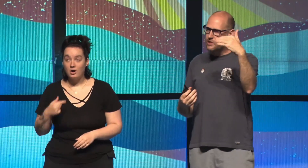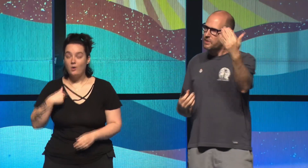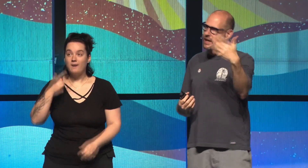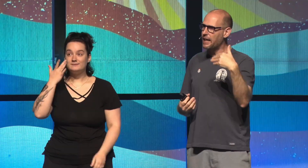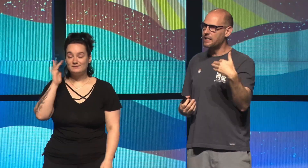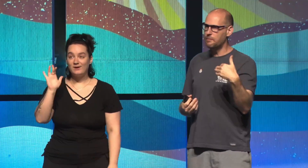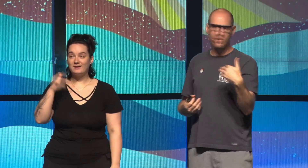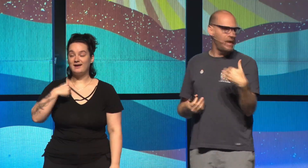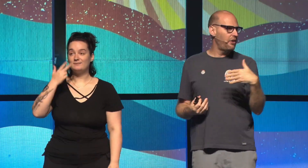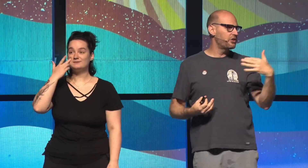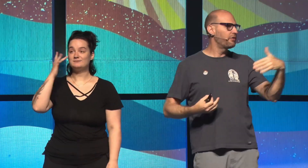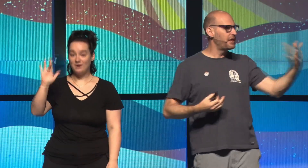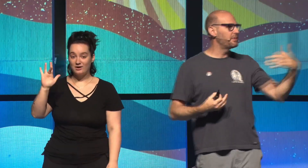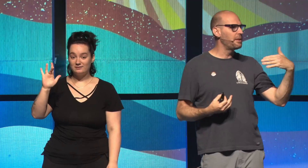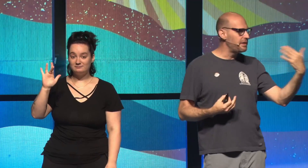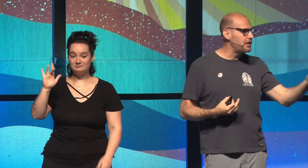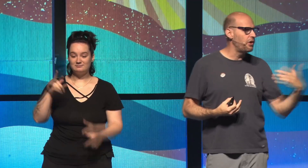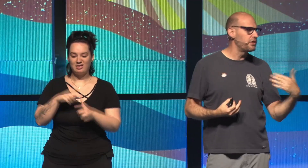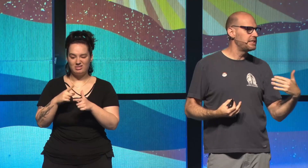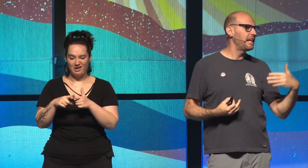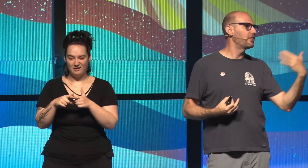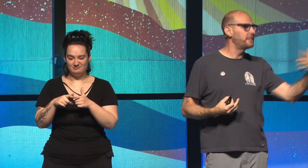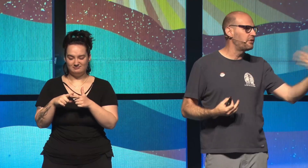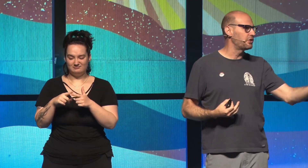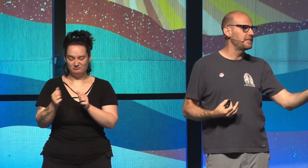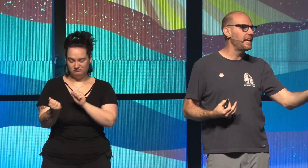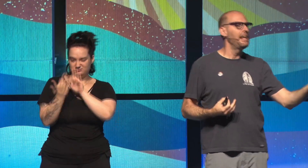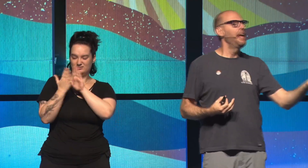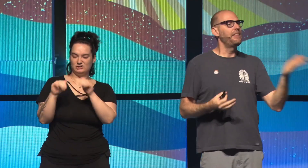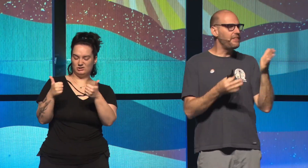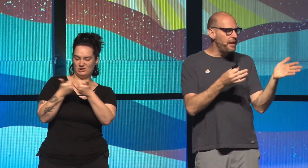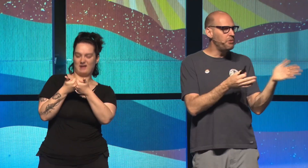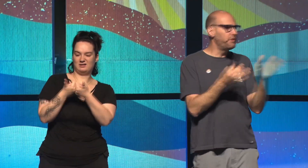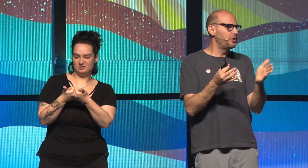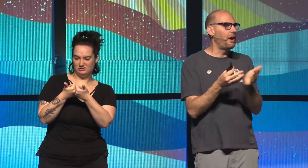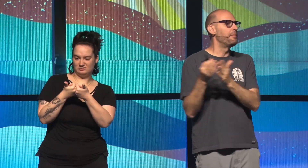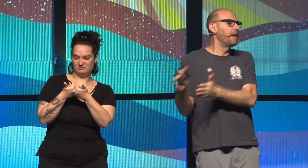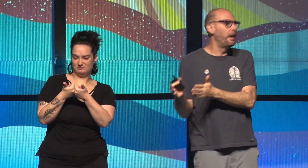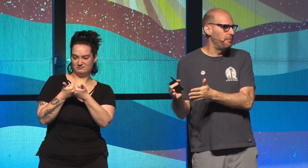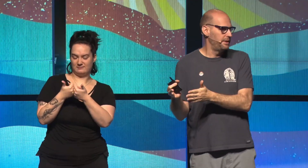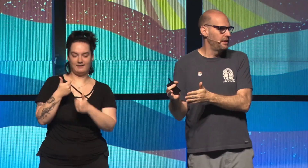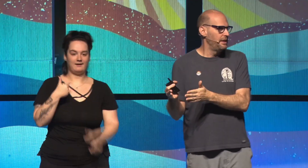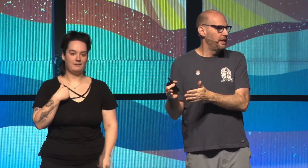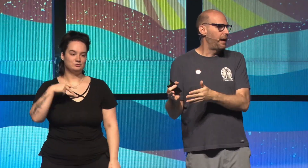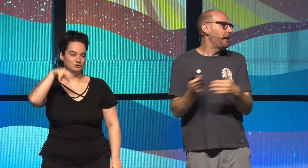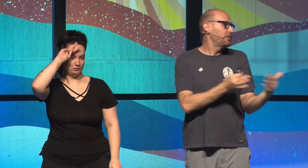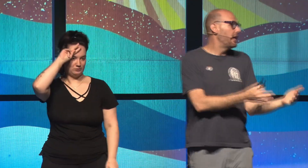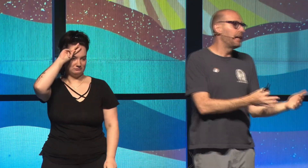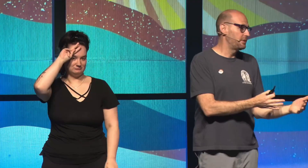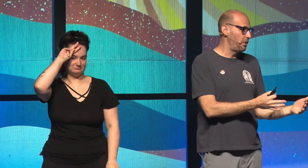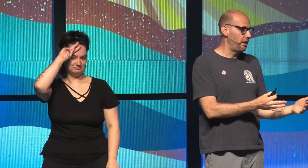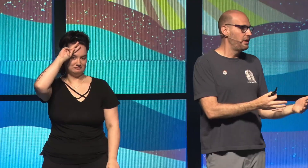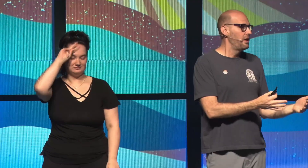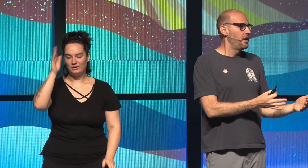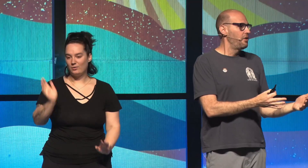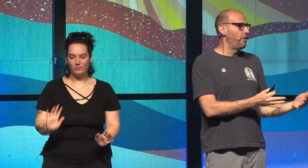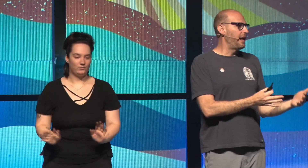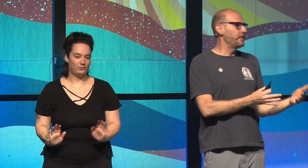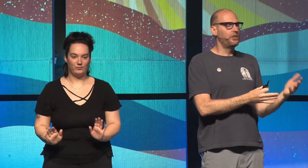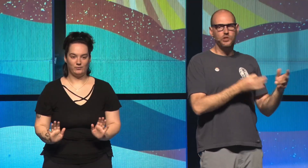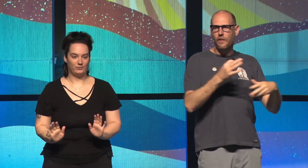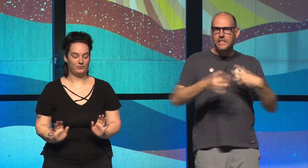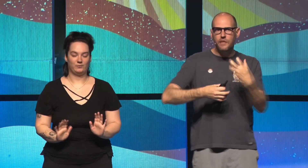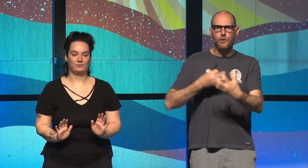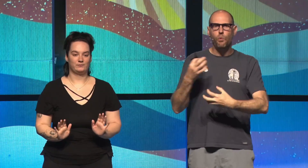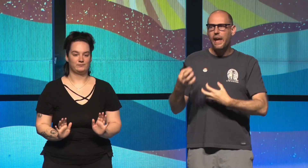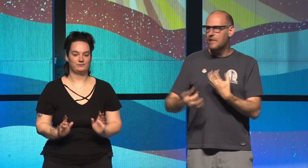when they're faced with an academic challenge or they're faced with something they don't understand or is difficult to get, they then move to, I'm dumb. I'm actually not smart. Right?